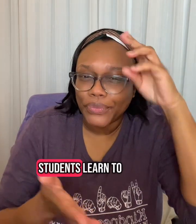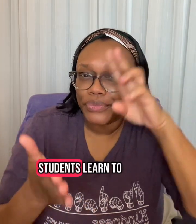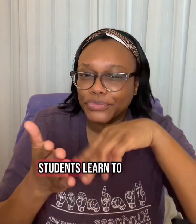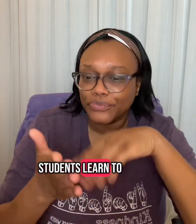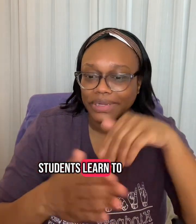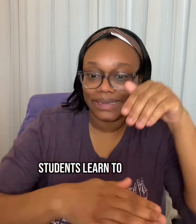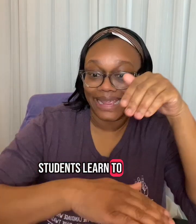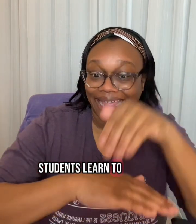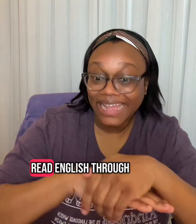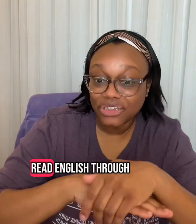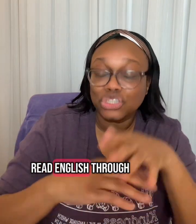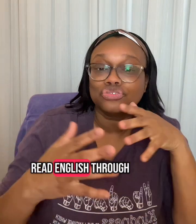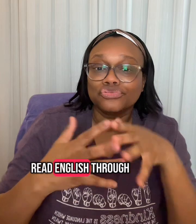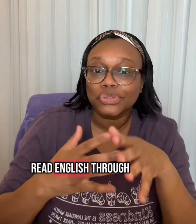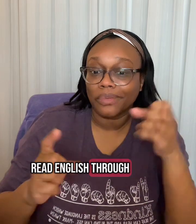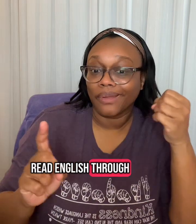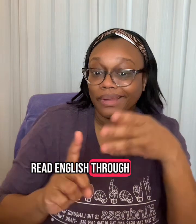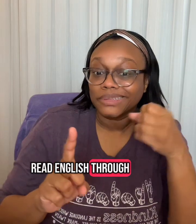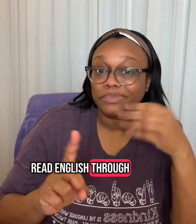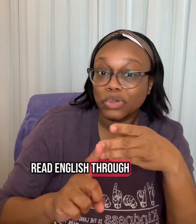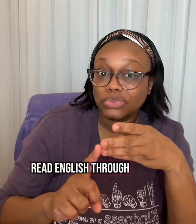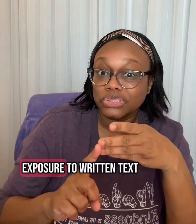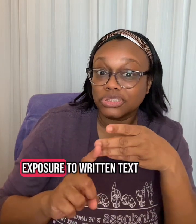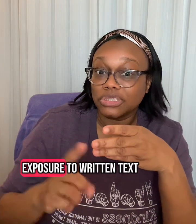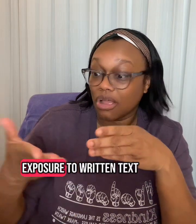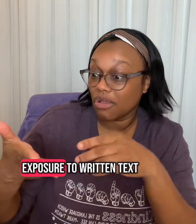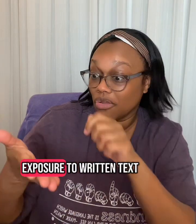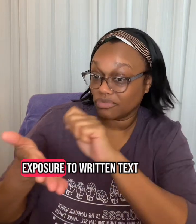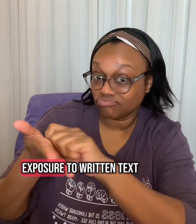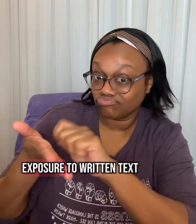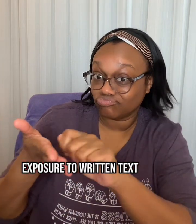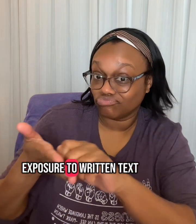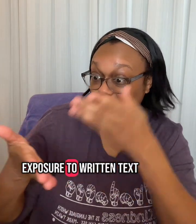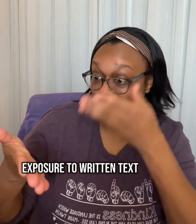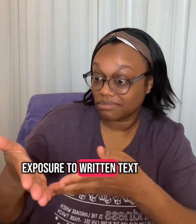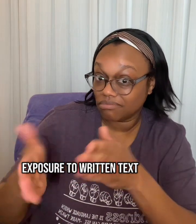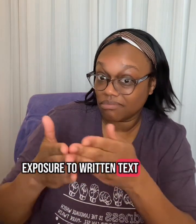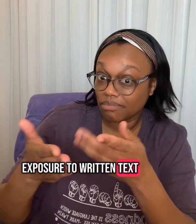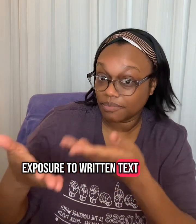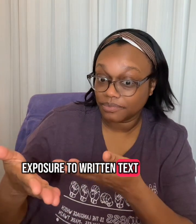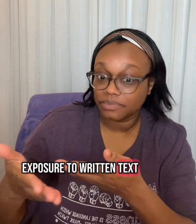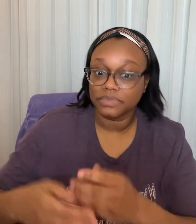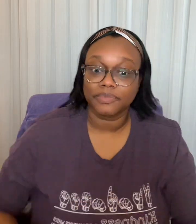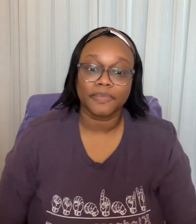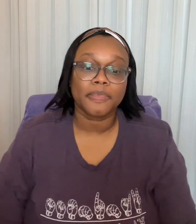Students learn to read English through exposure to written text,